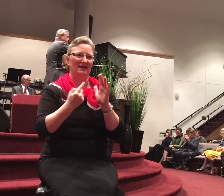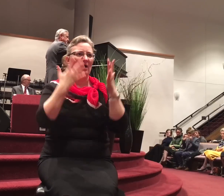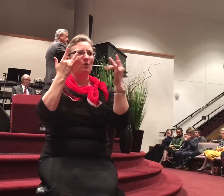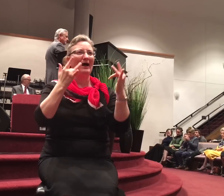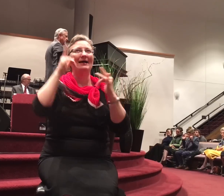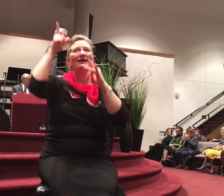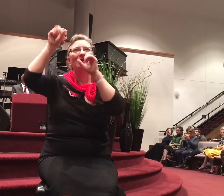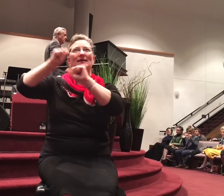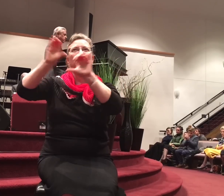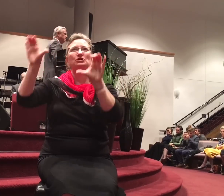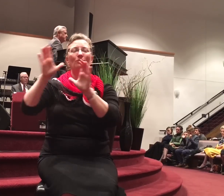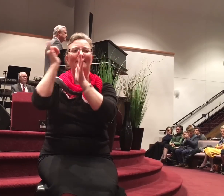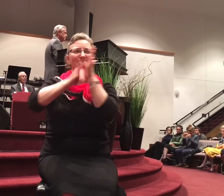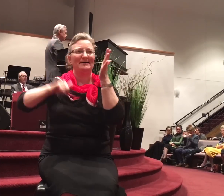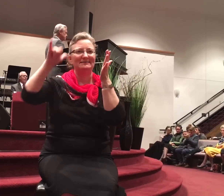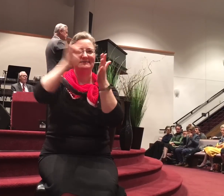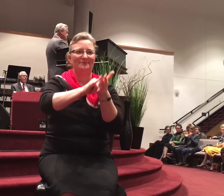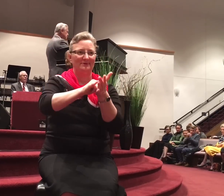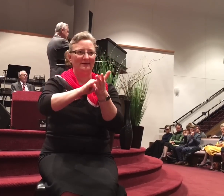impossible.